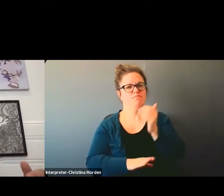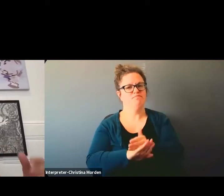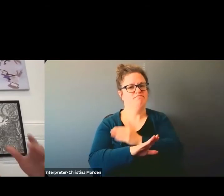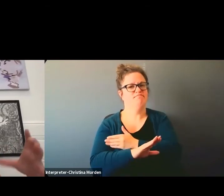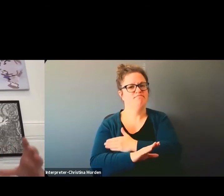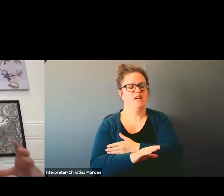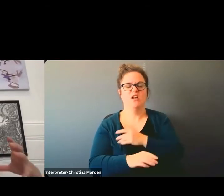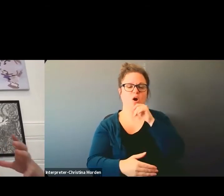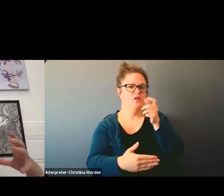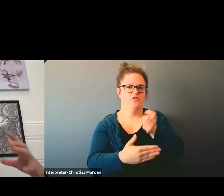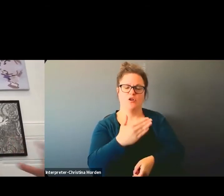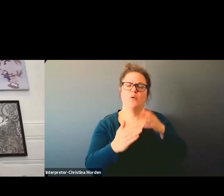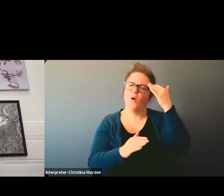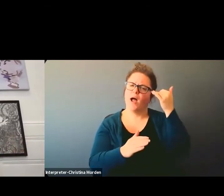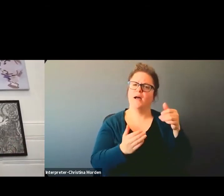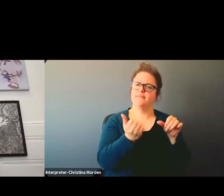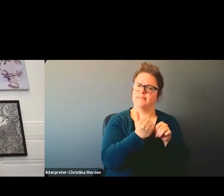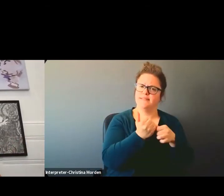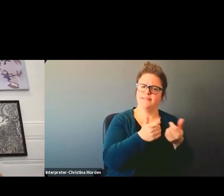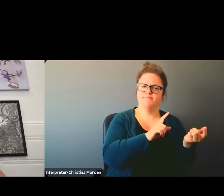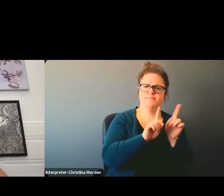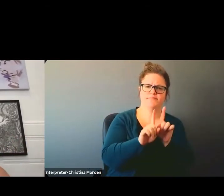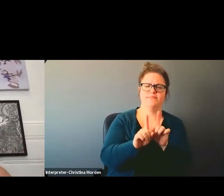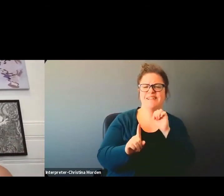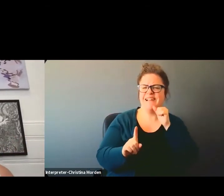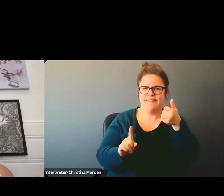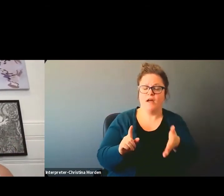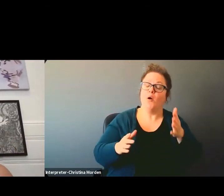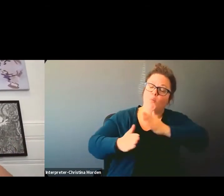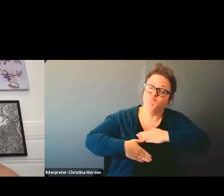facilitate the person that they're with.